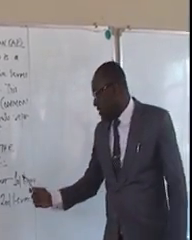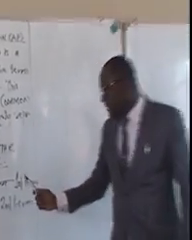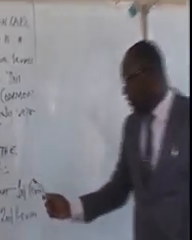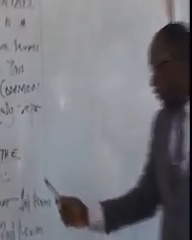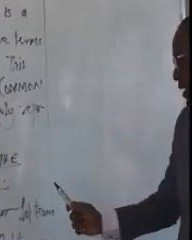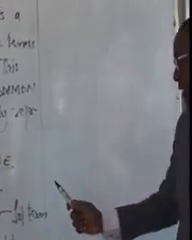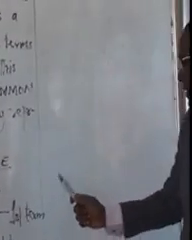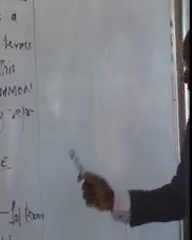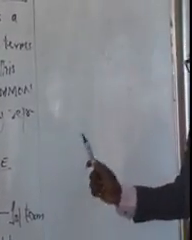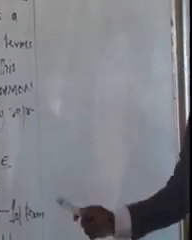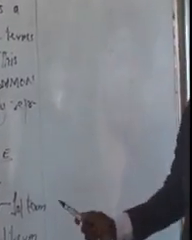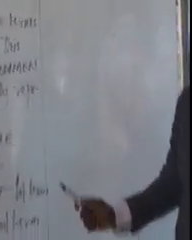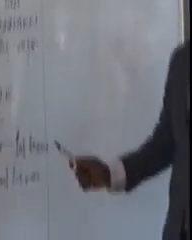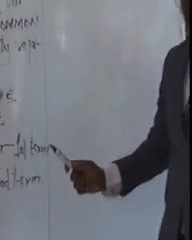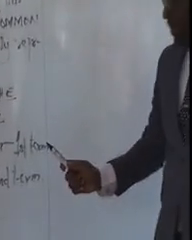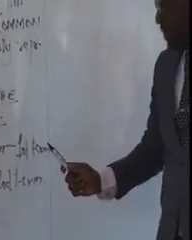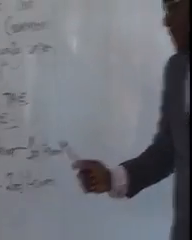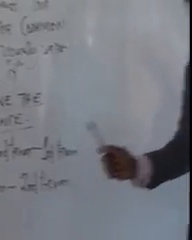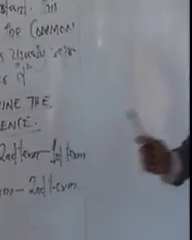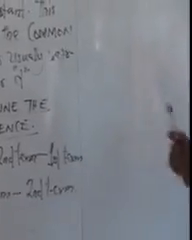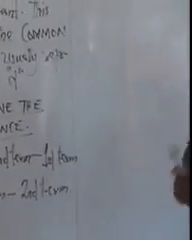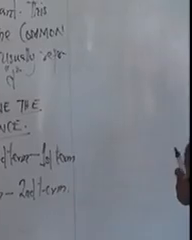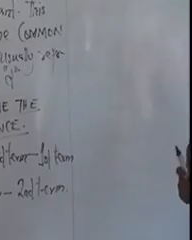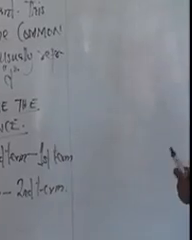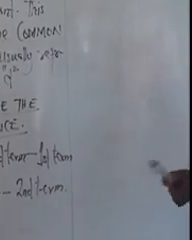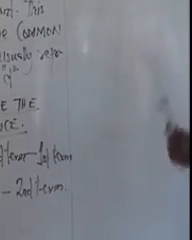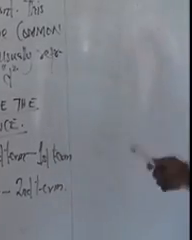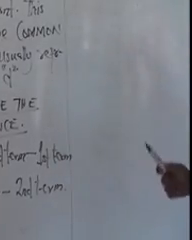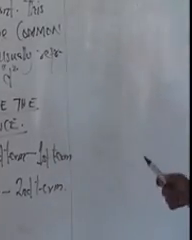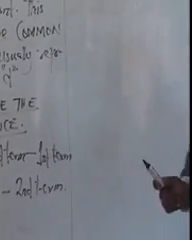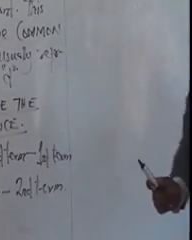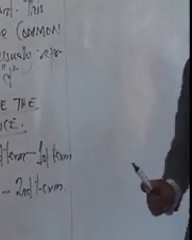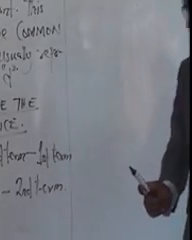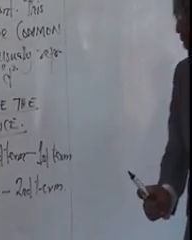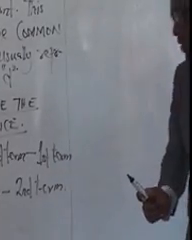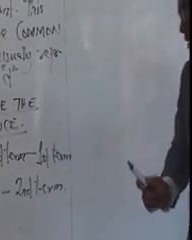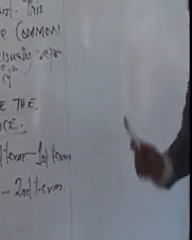It is usually the second term minus the first term,